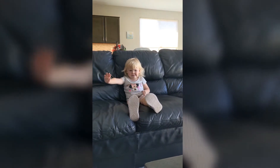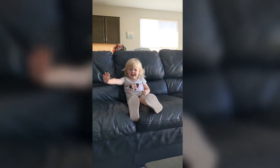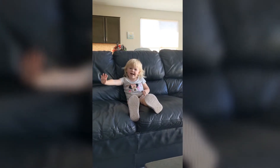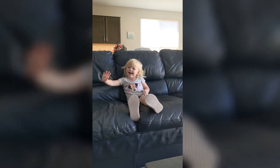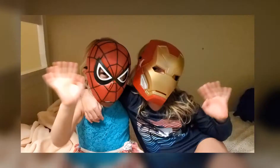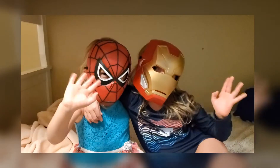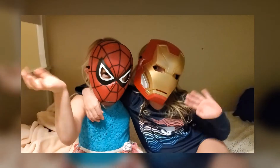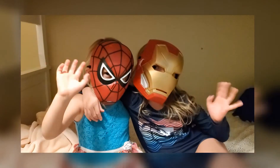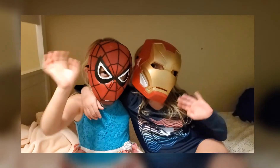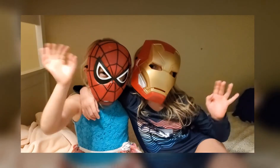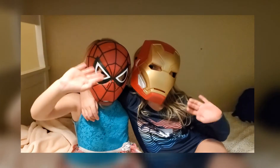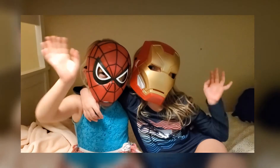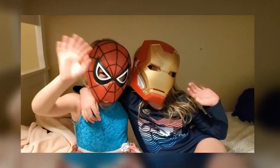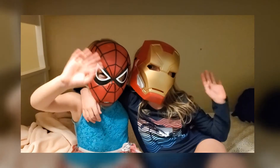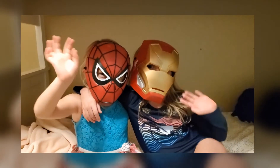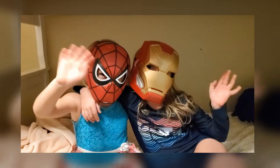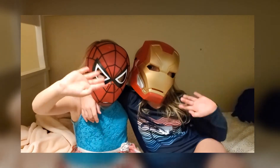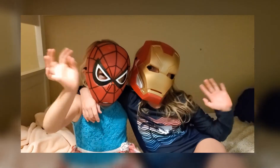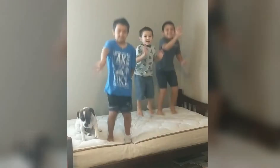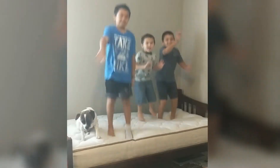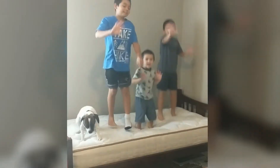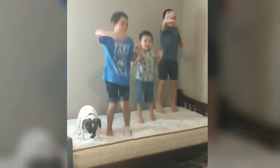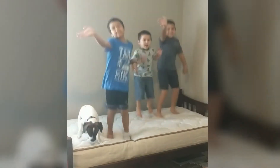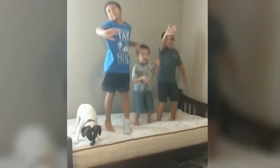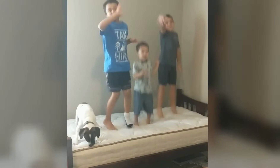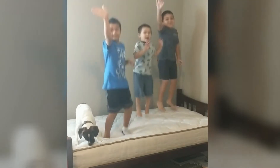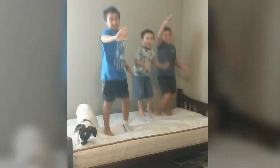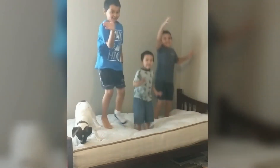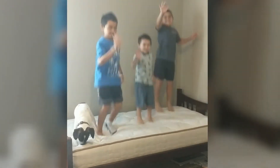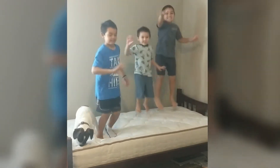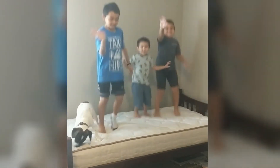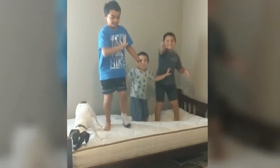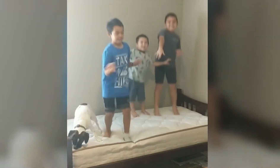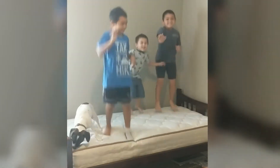Everybody wave hello, let's have some fun.